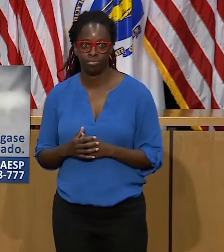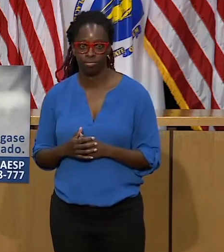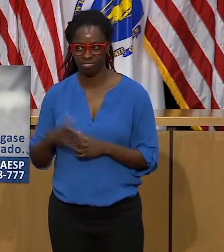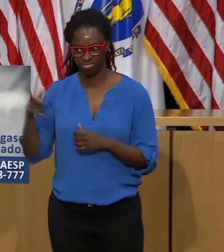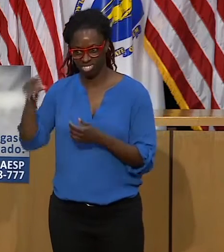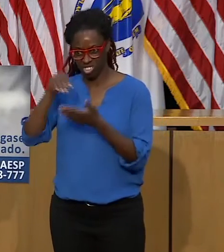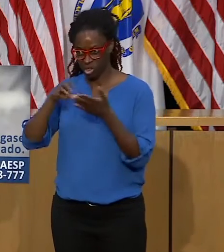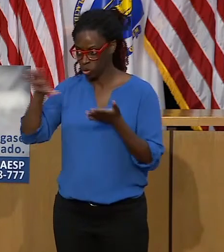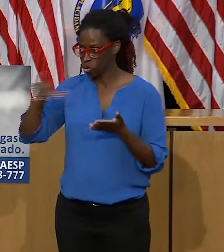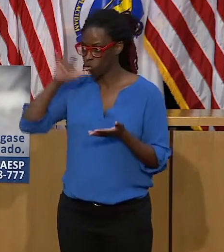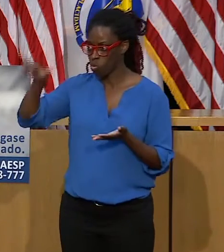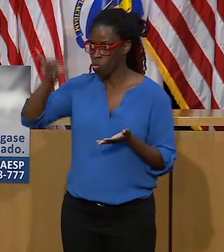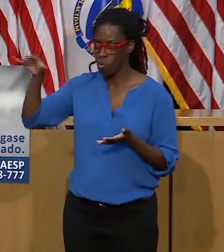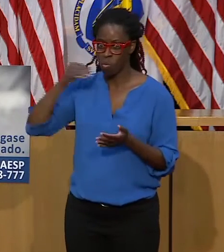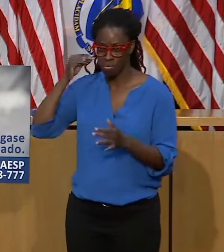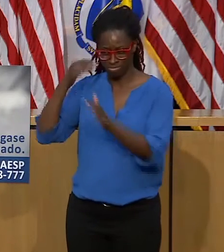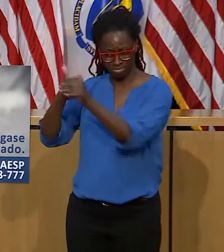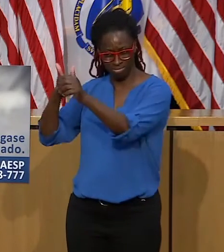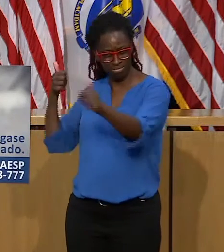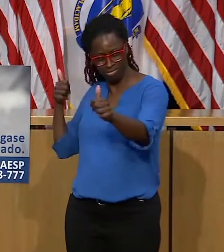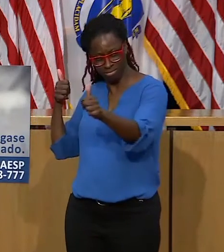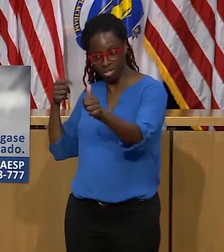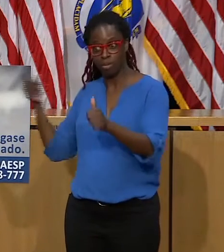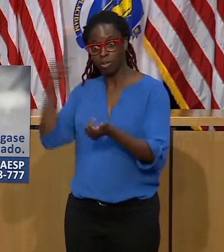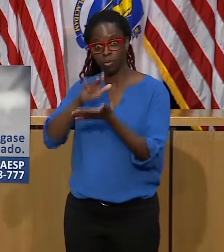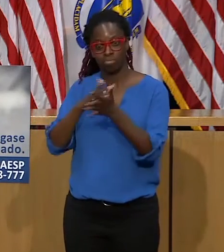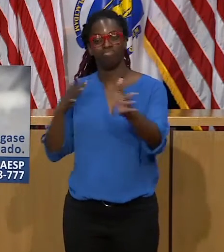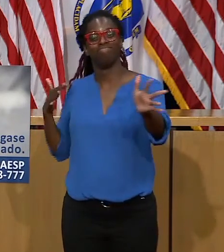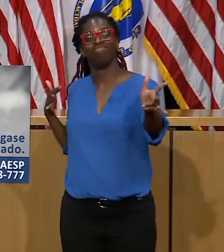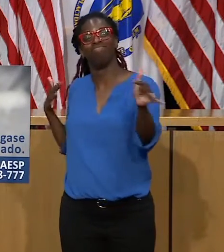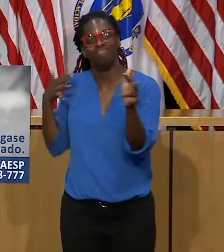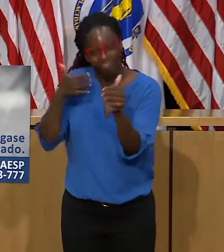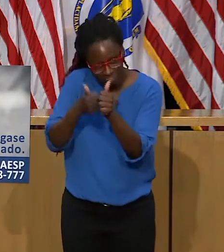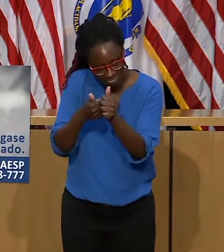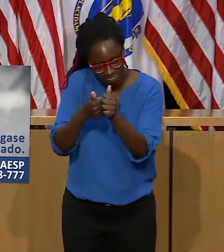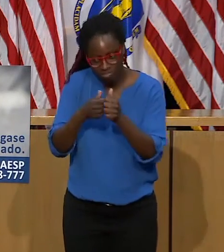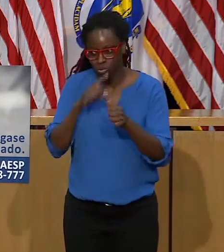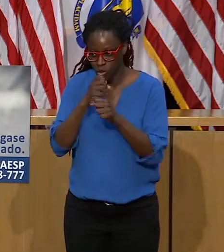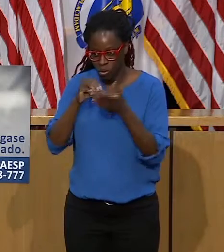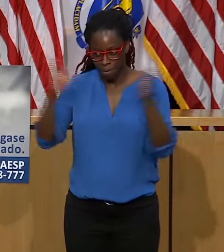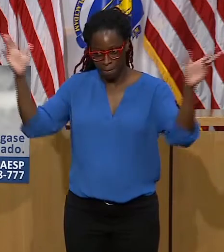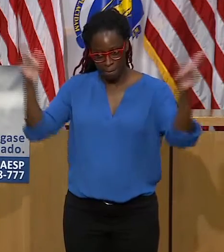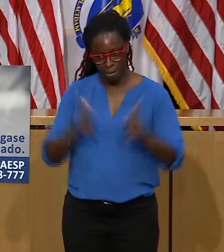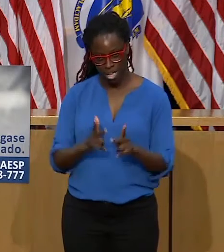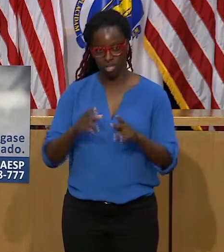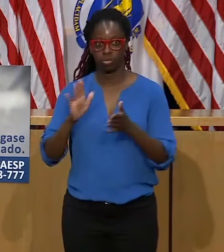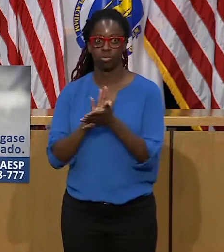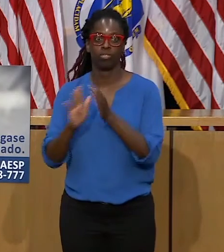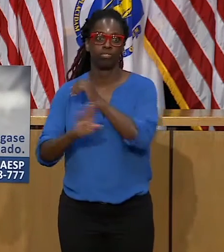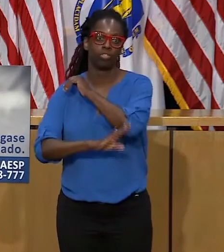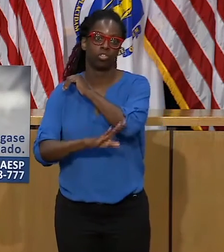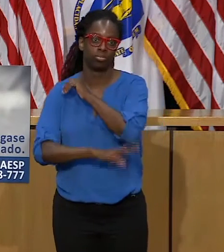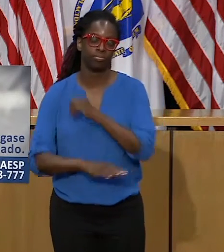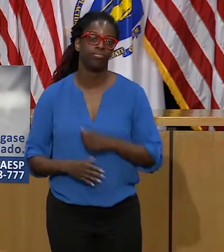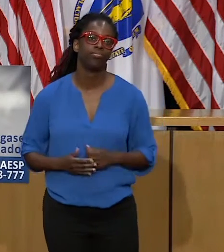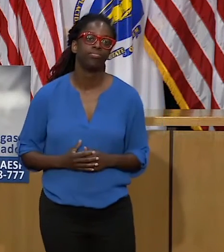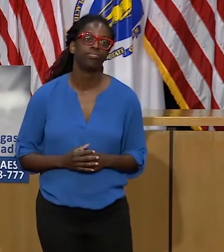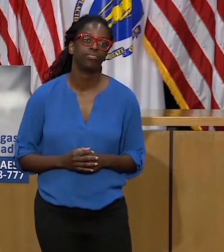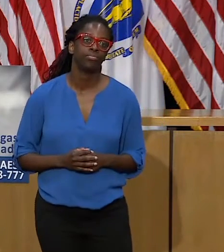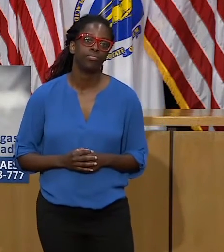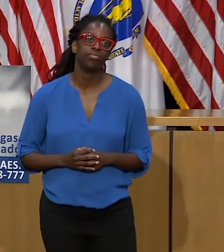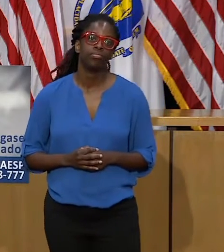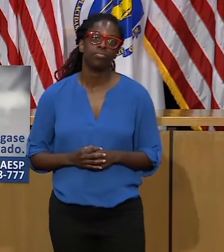to in-person learning this fall, while minimizing the risk to them, the school staff, and their